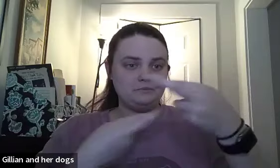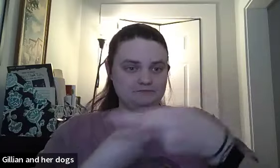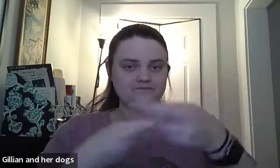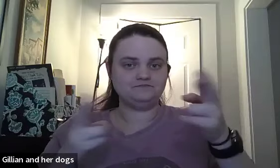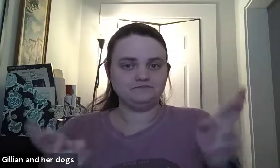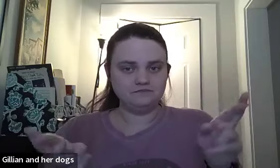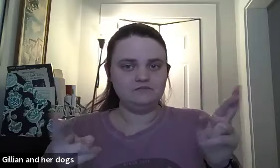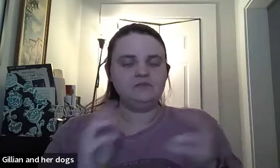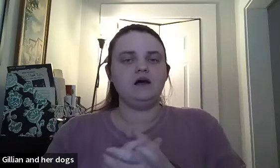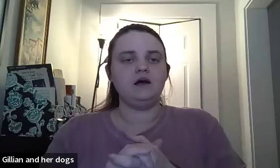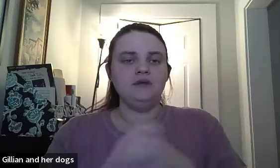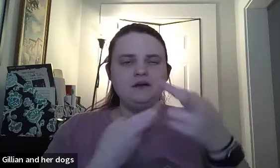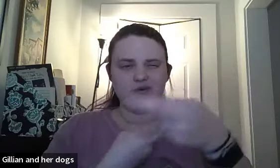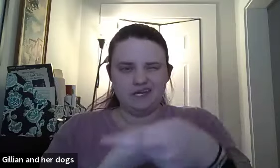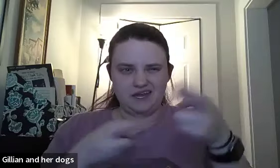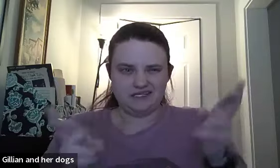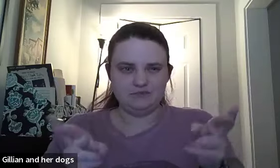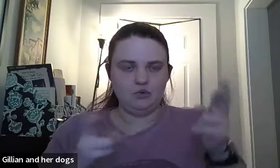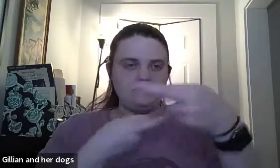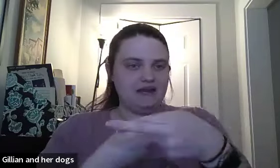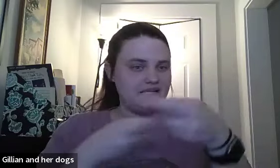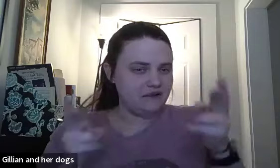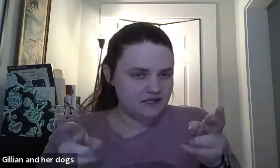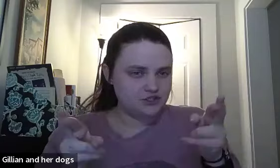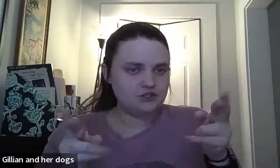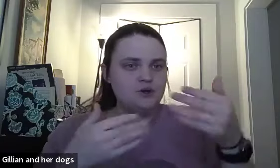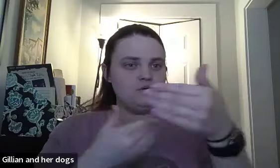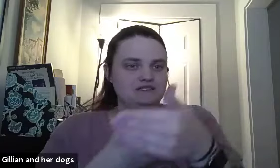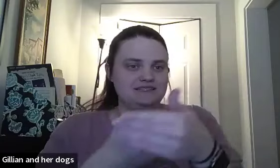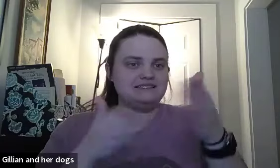Room. But again, that is more of that English, whereas